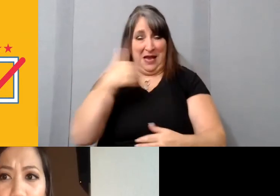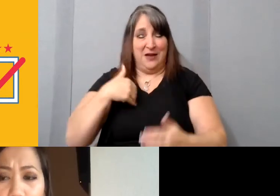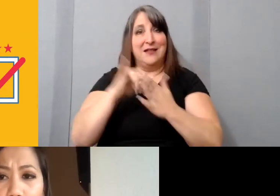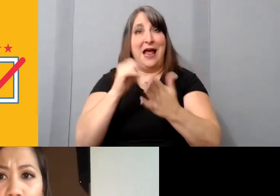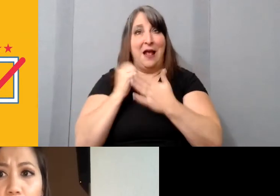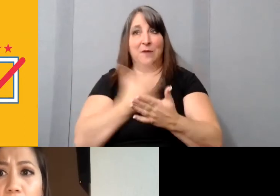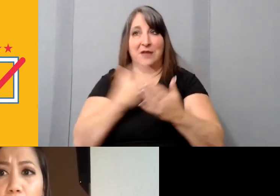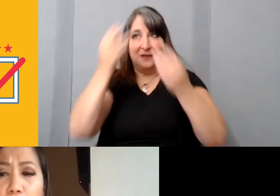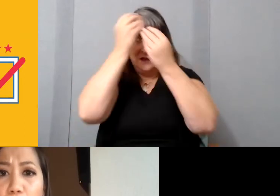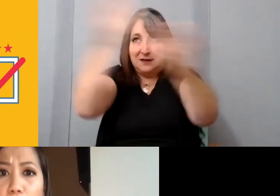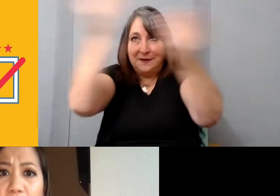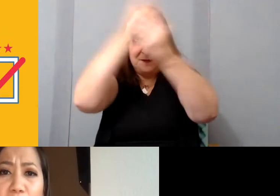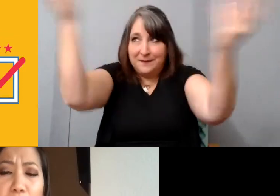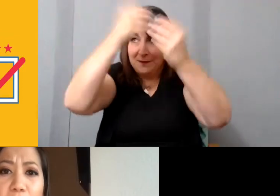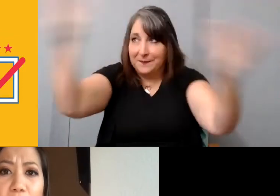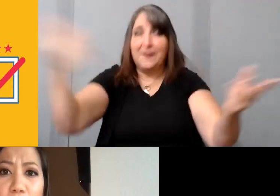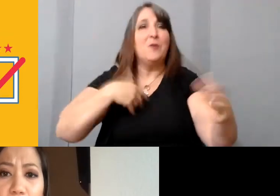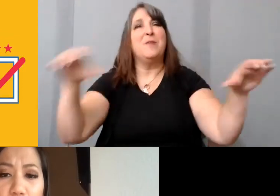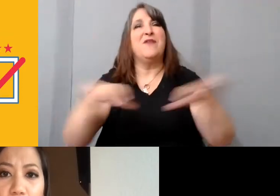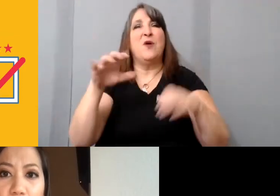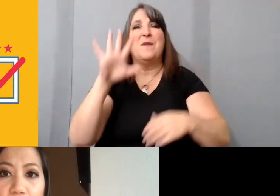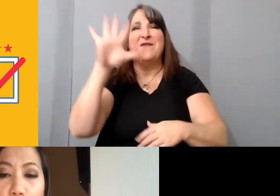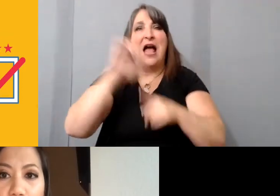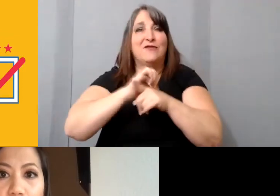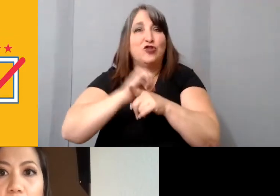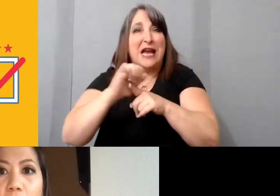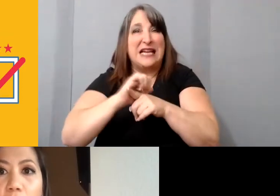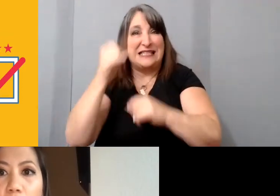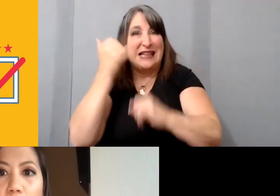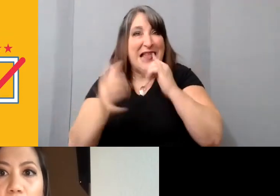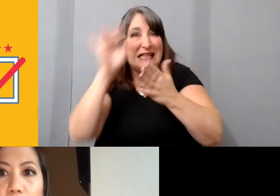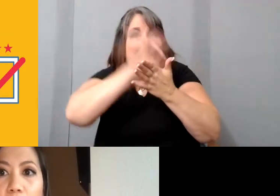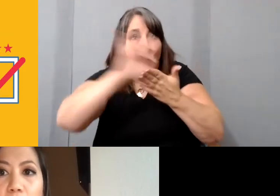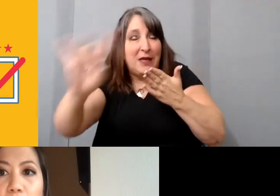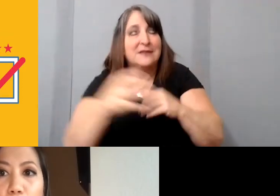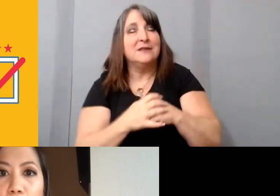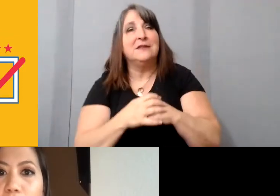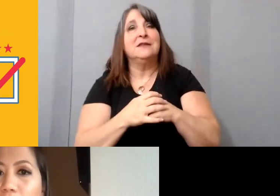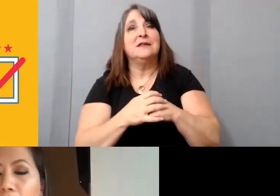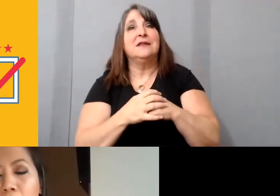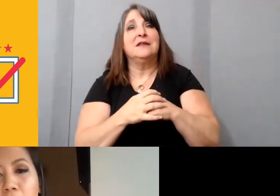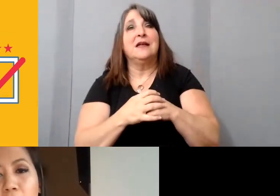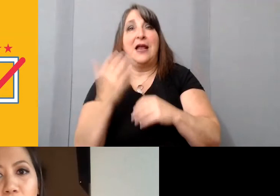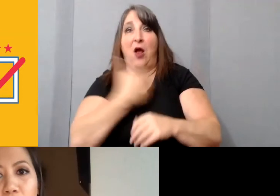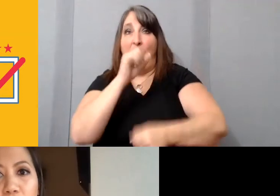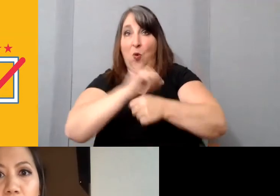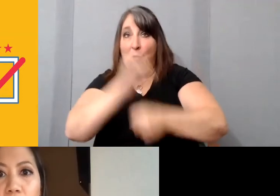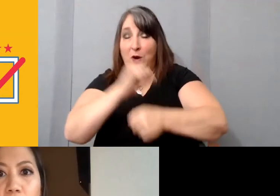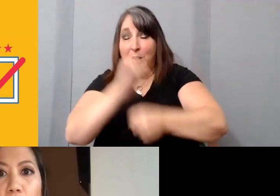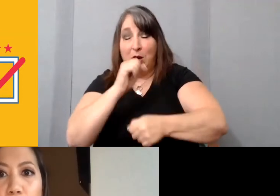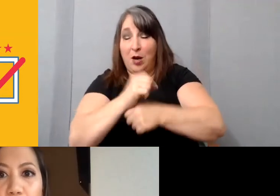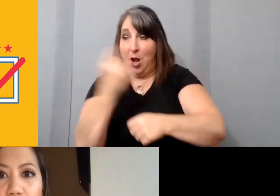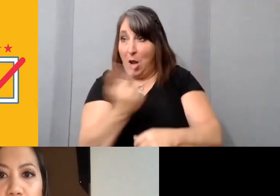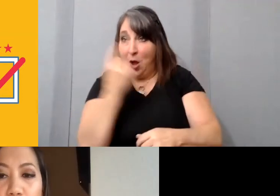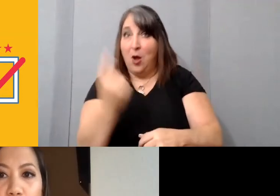information. We performed about 5 trainings throughout the last 8 weeks. And through our efforts alone, not taking into consideration